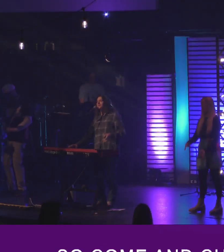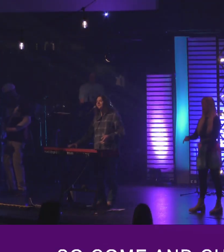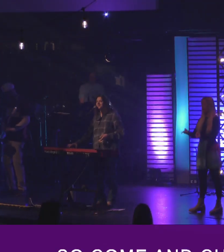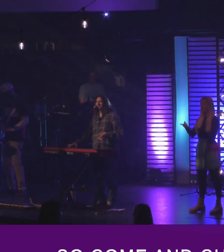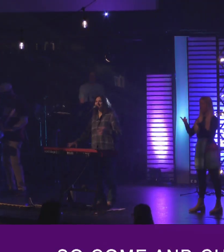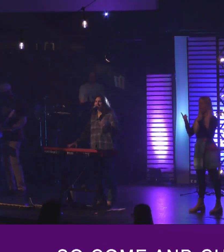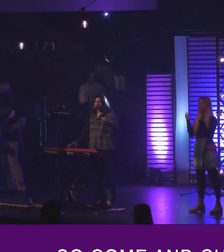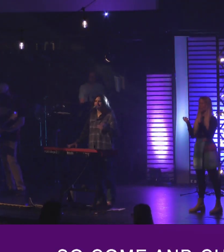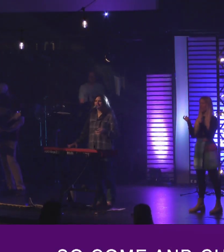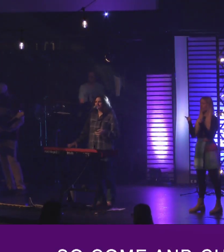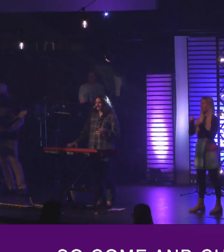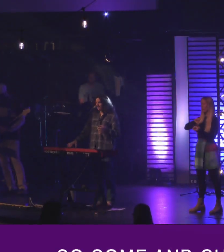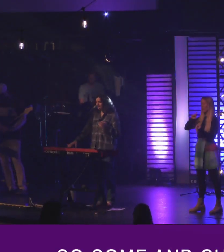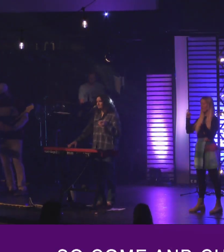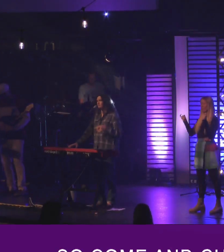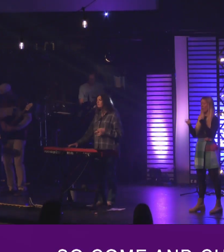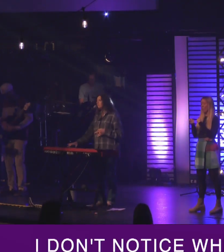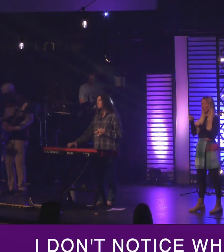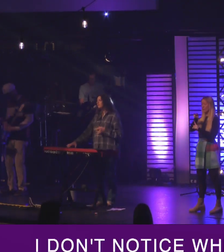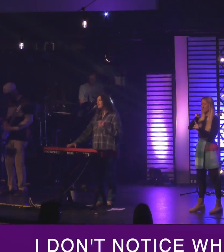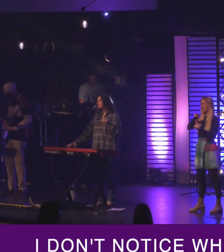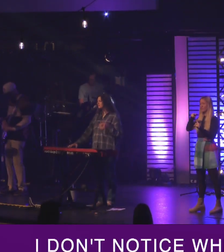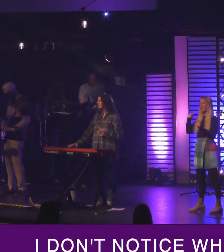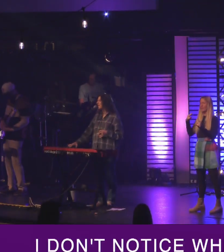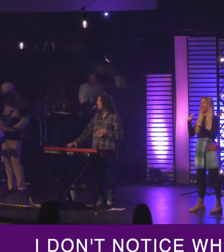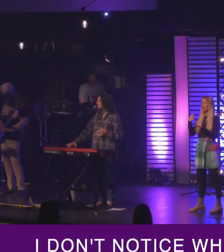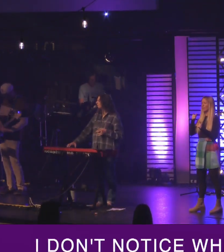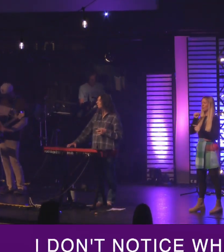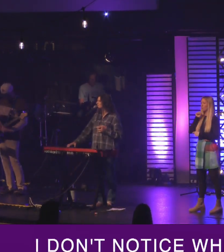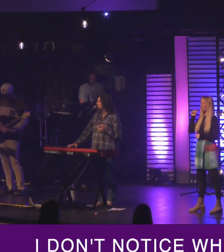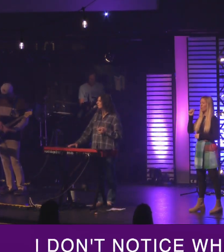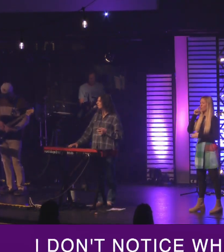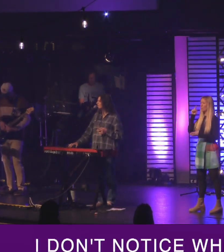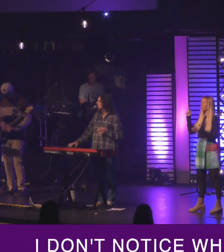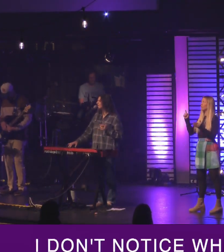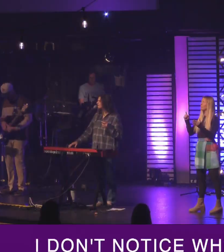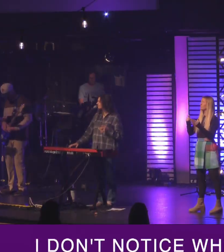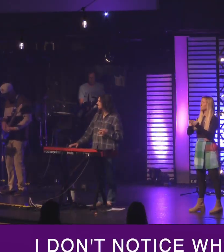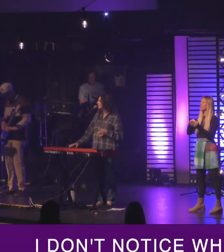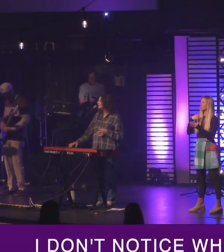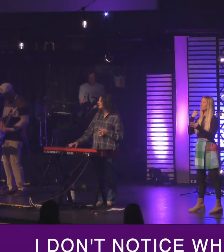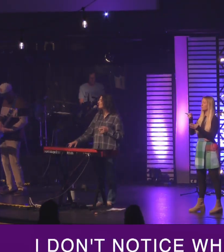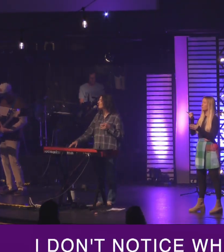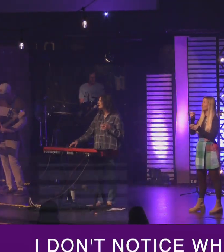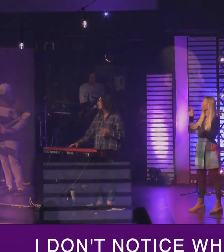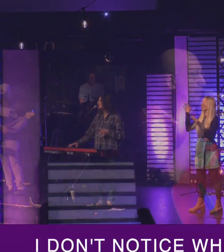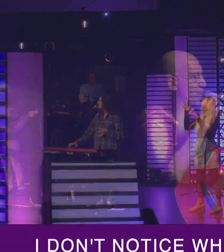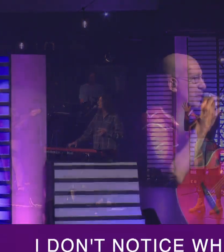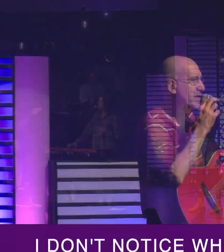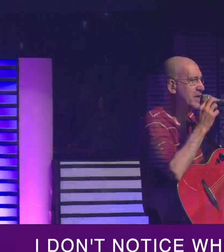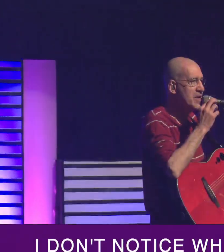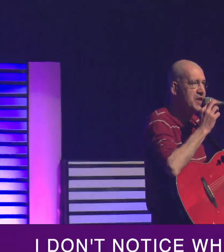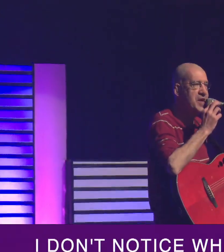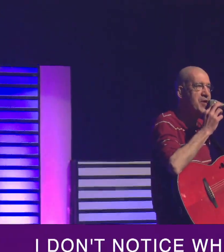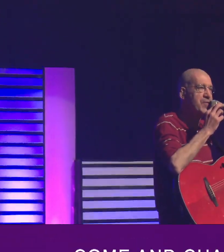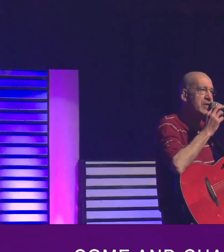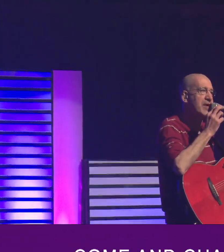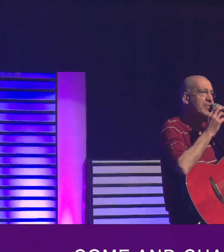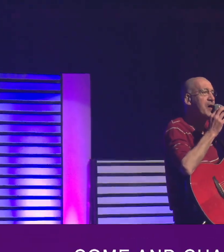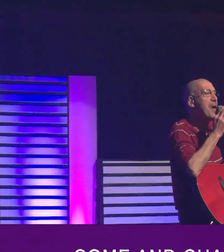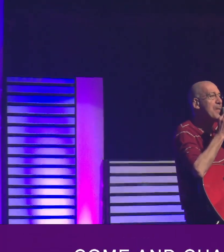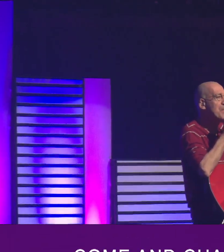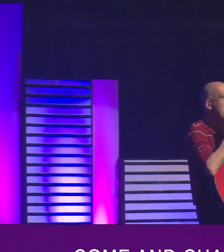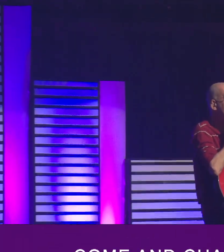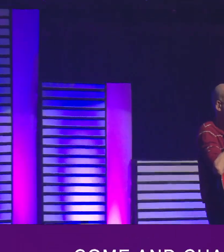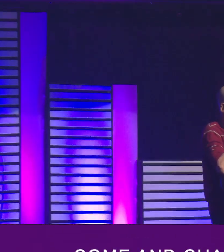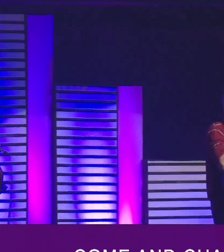So come and change my focus. I don't notice where you're going near